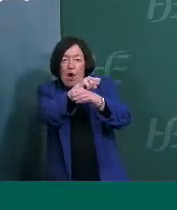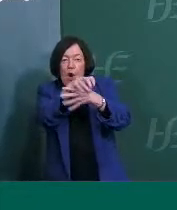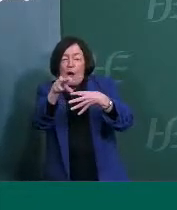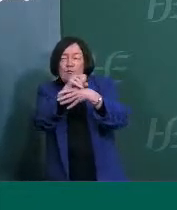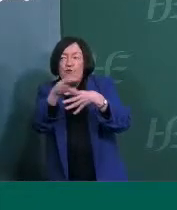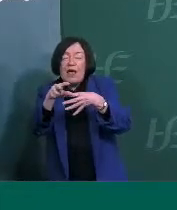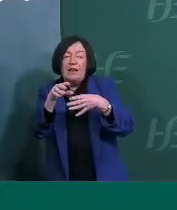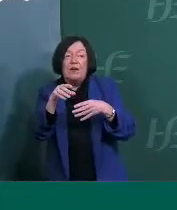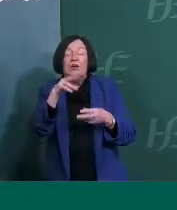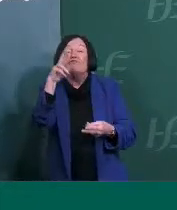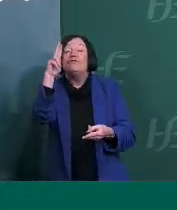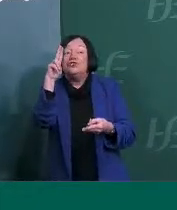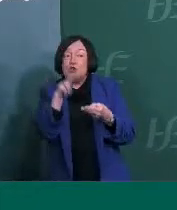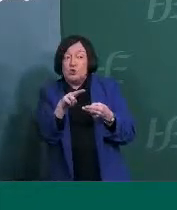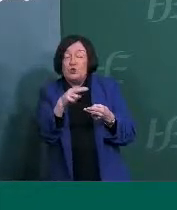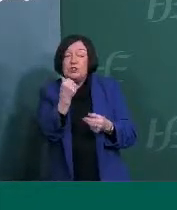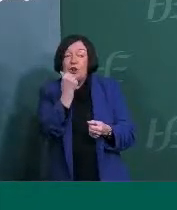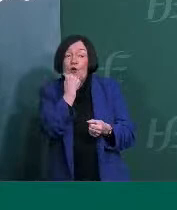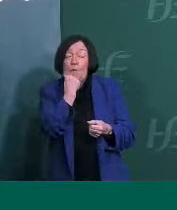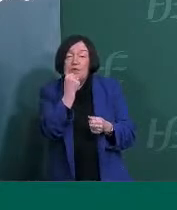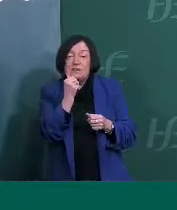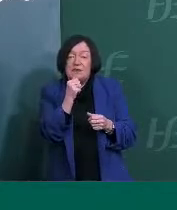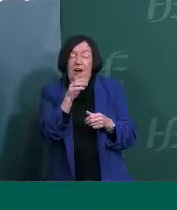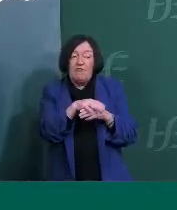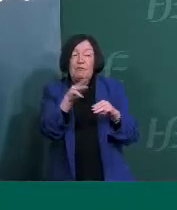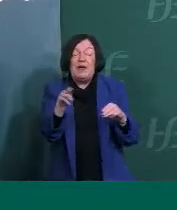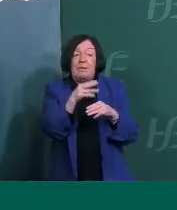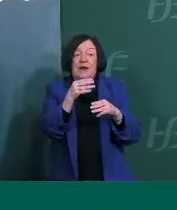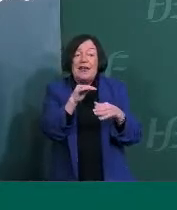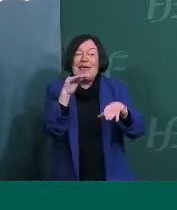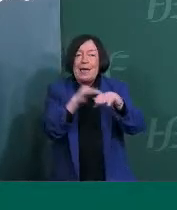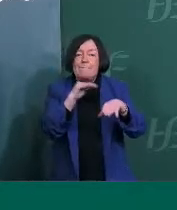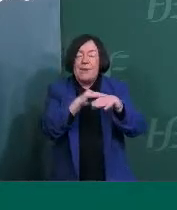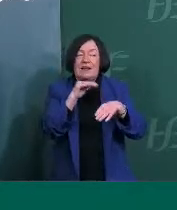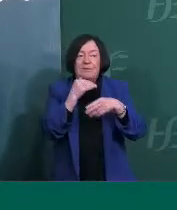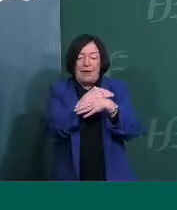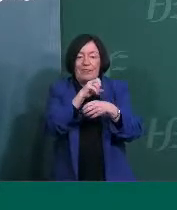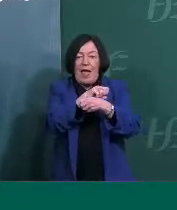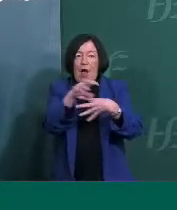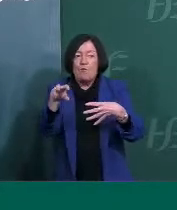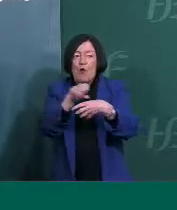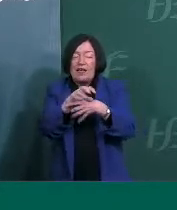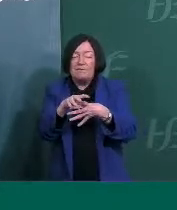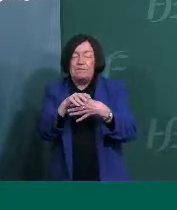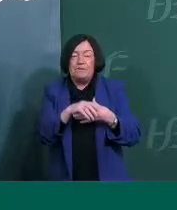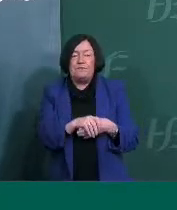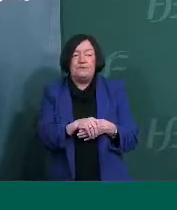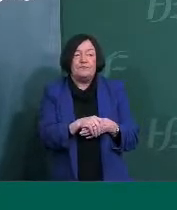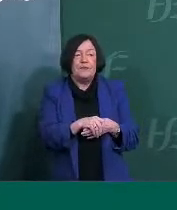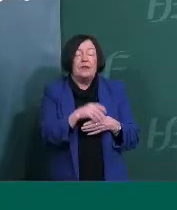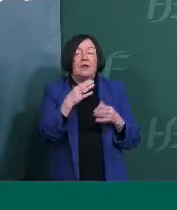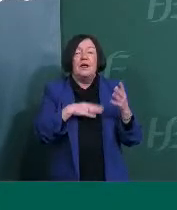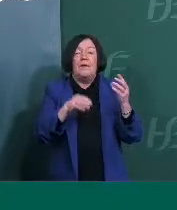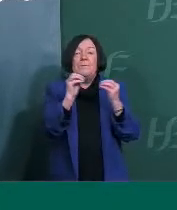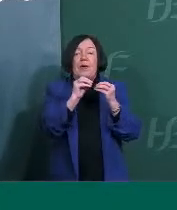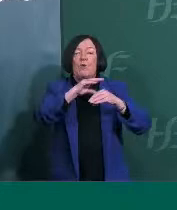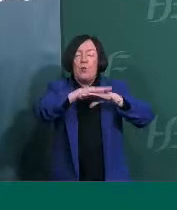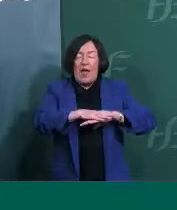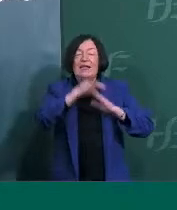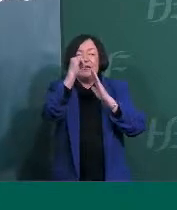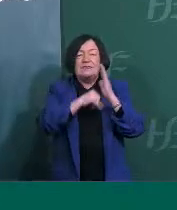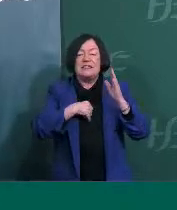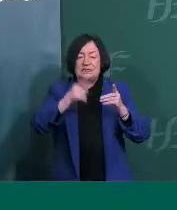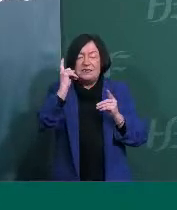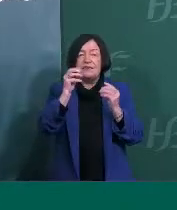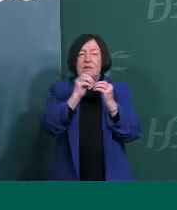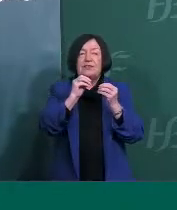albeit reduced case numbers in terms of the numbers of people impacted by the outbreaks. Just want to mention waiting lists, and I did talk about